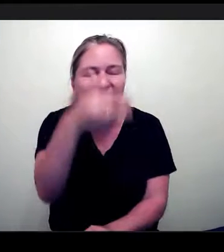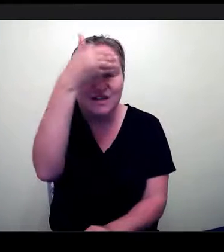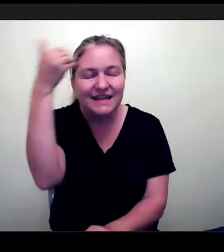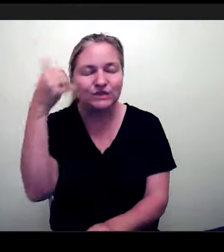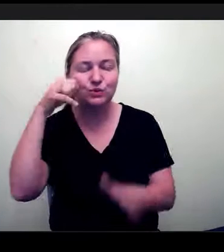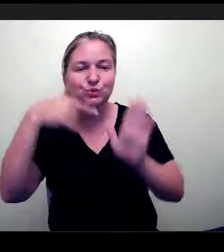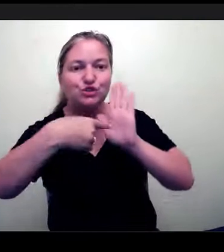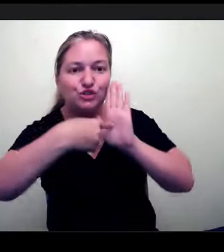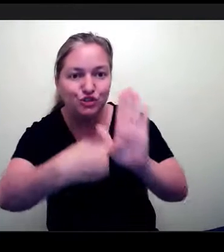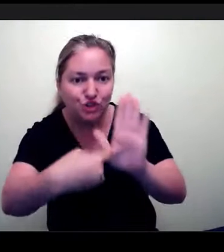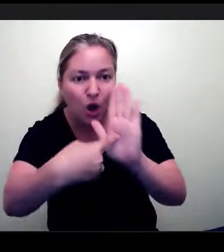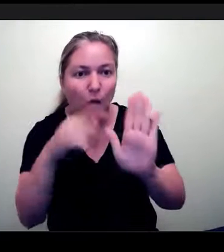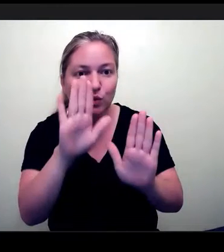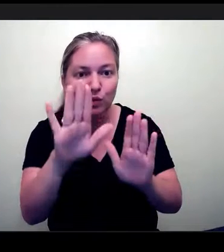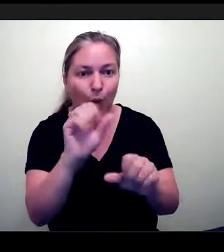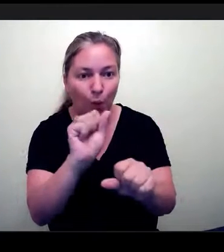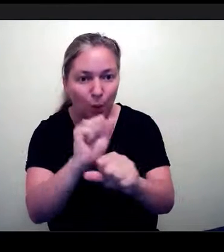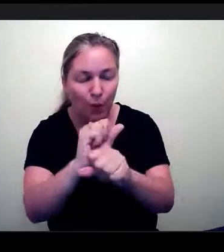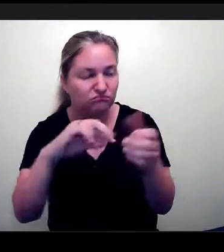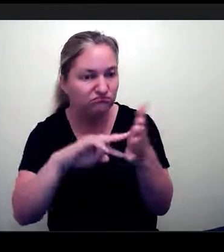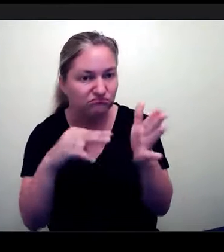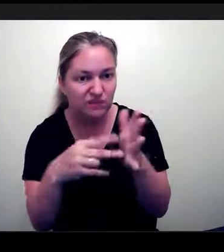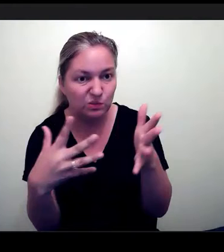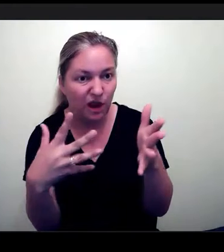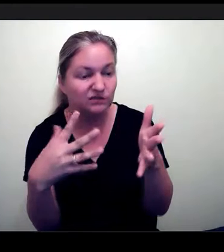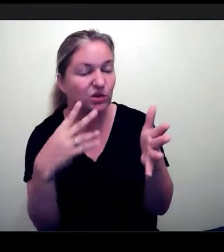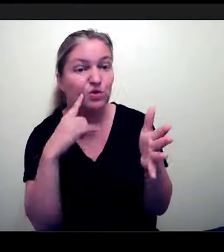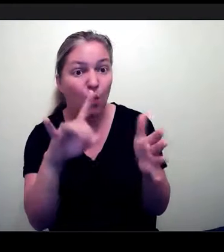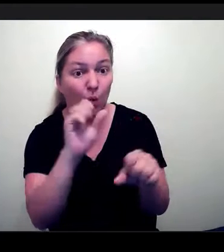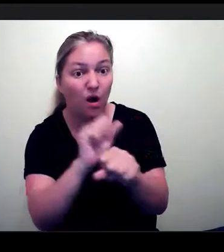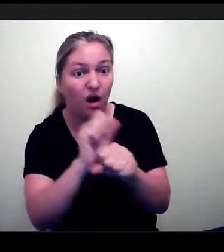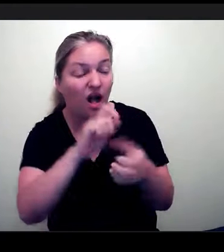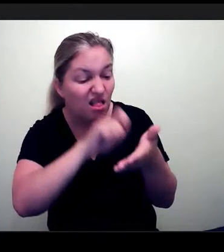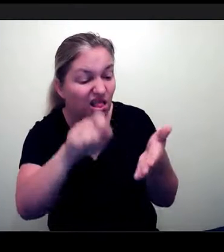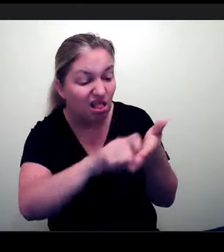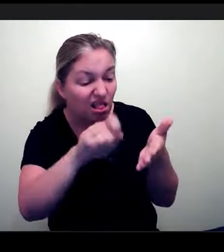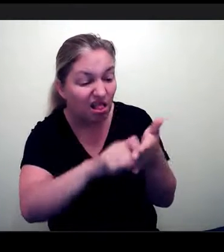to show your work.